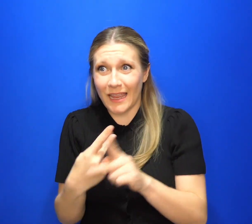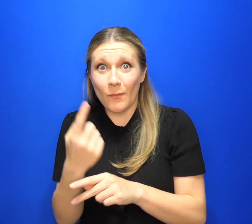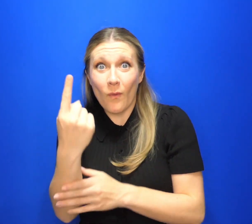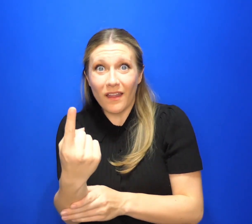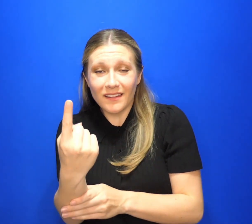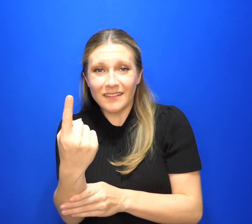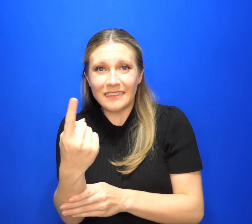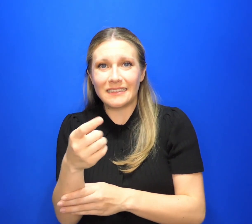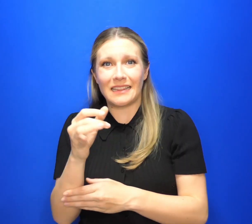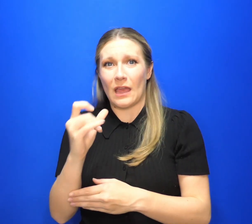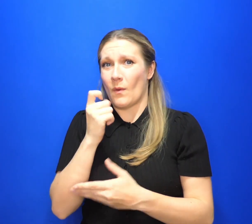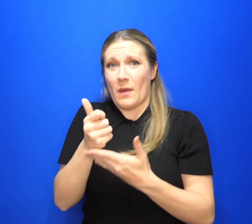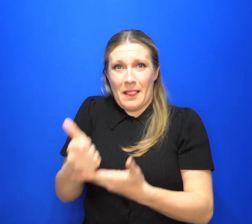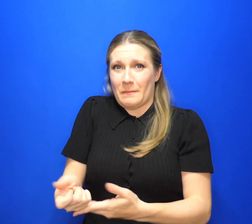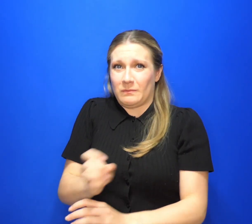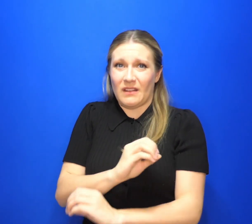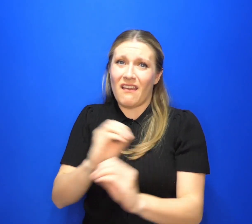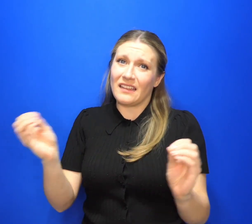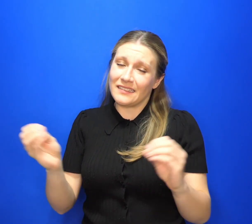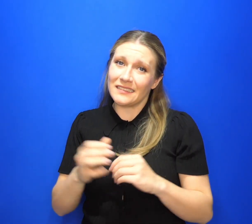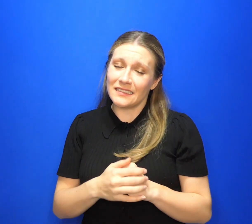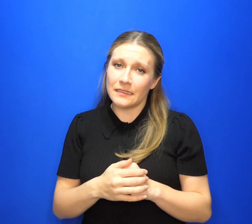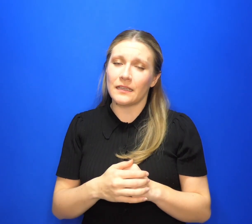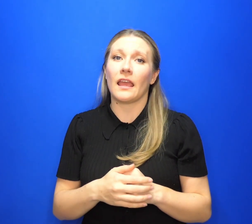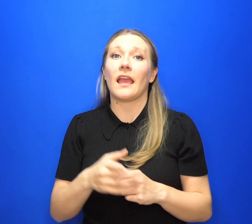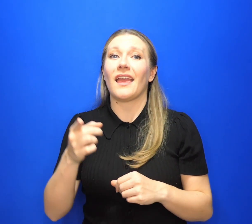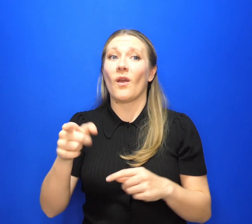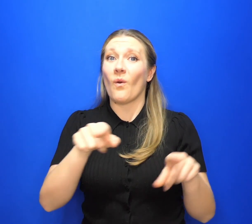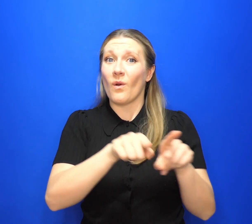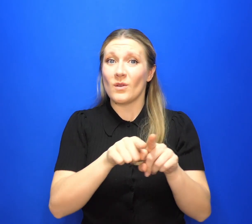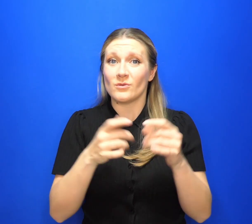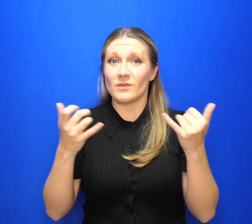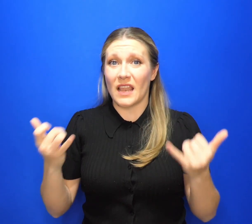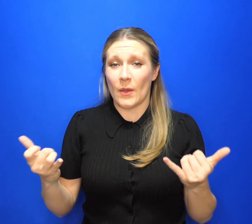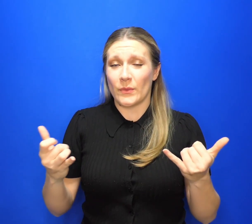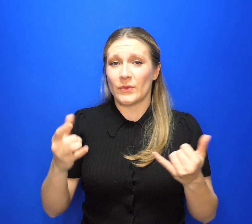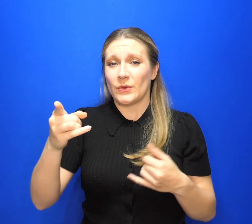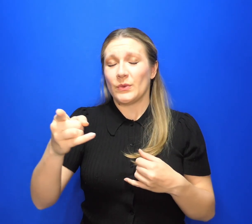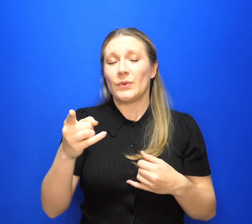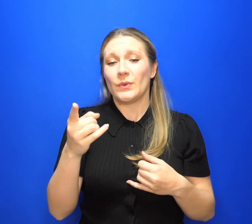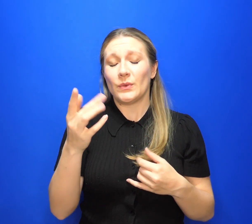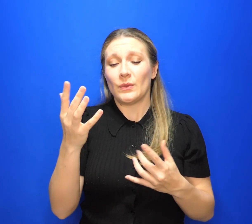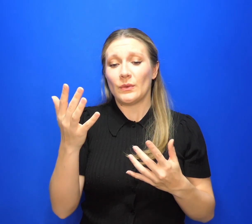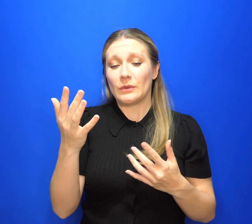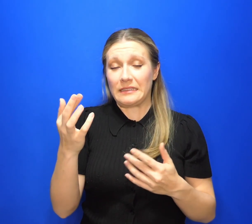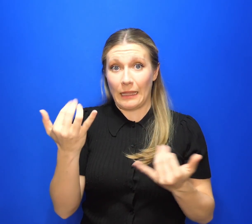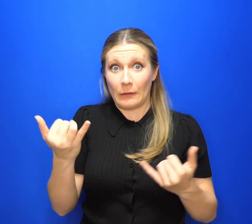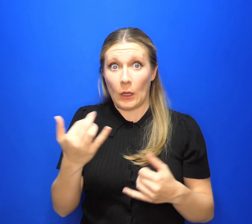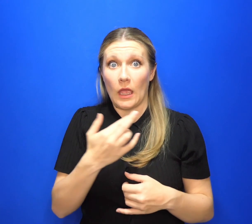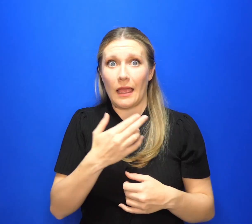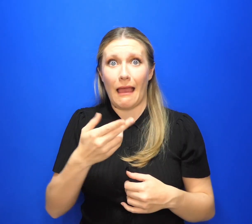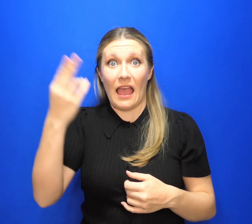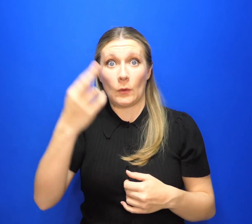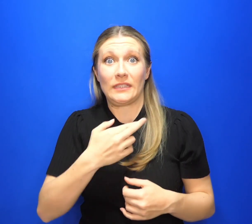diabetes, and that's not going to help you. So, and then you are in a real, you're at a risk then, a significant risk.